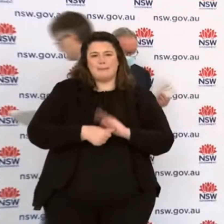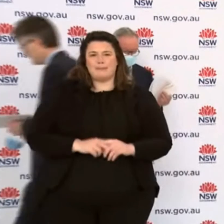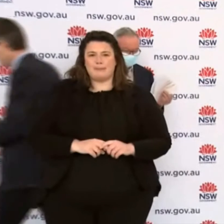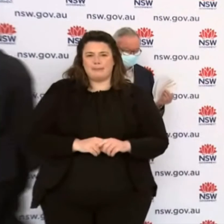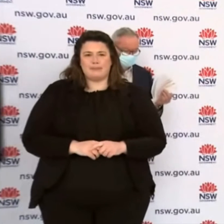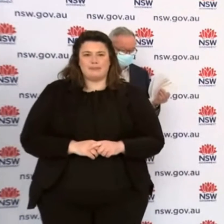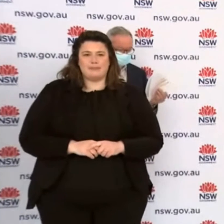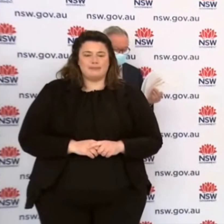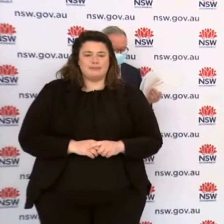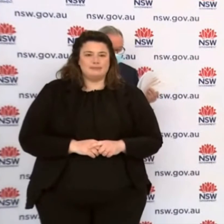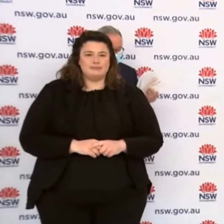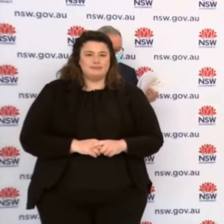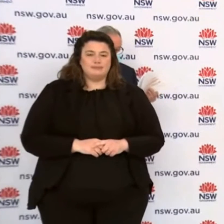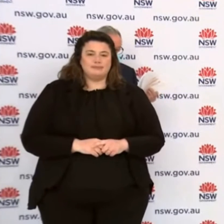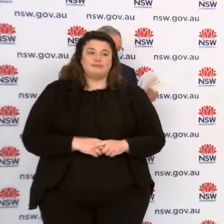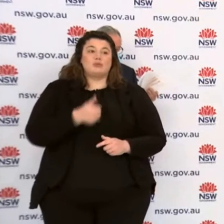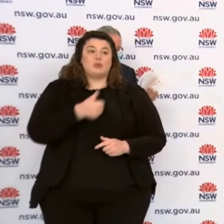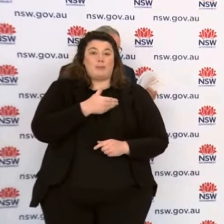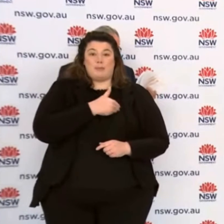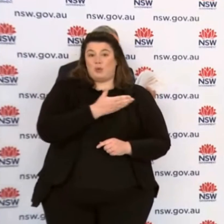Thank you, Dr. Minister. Good morning.